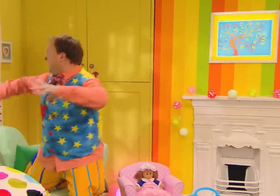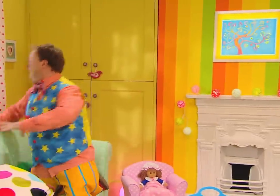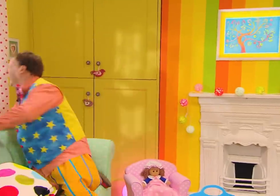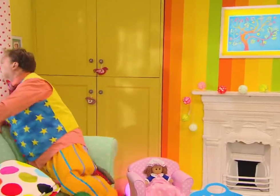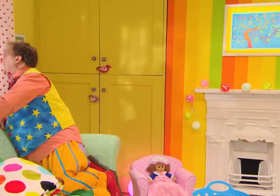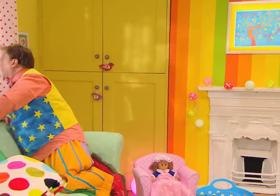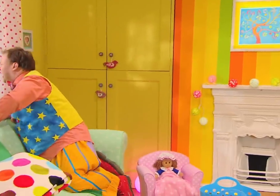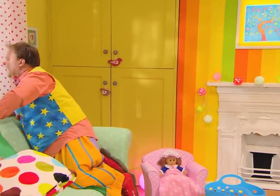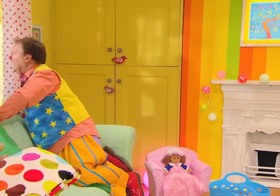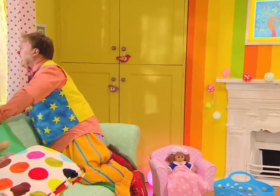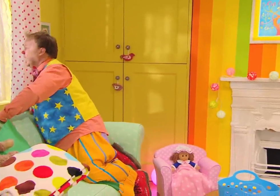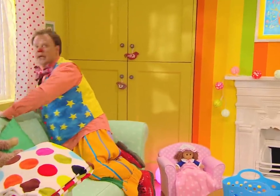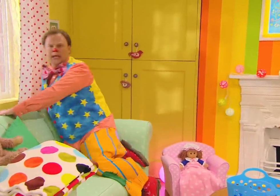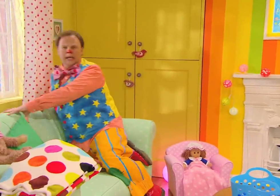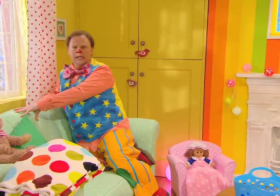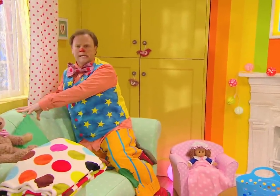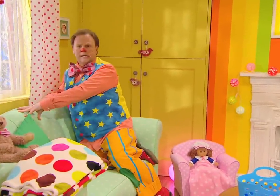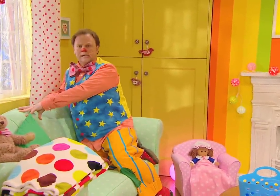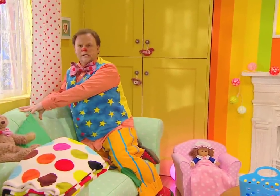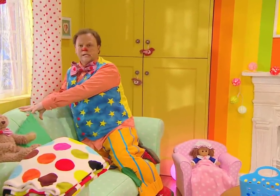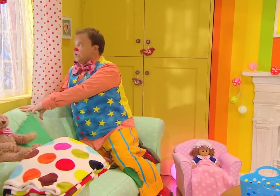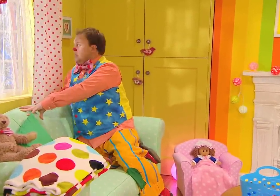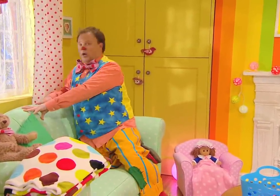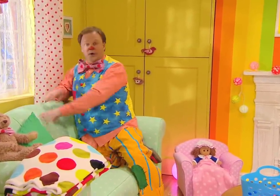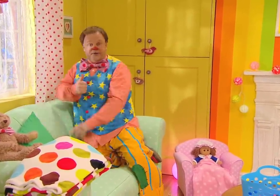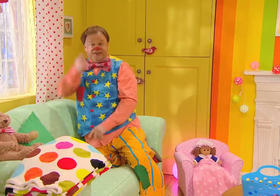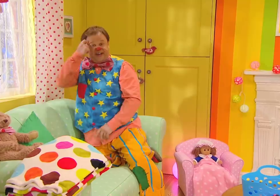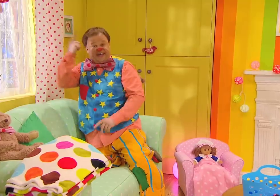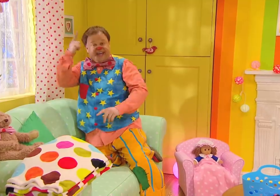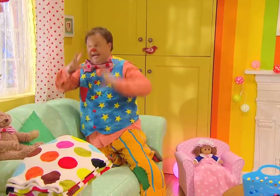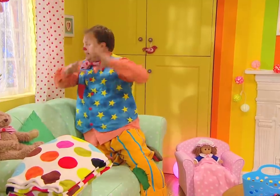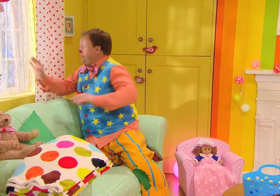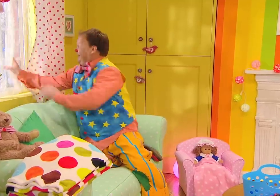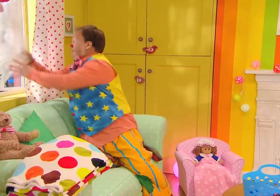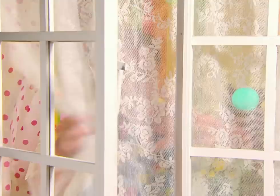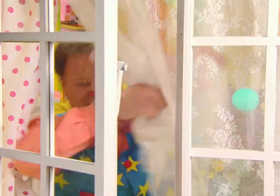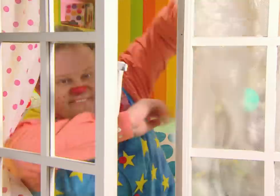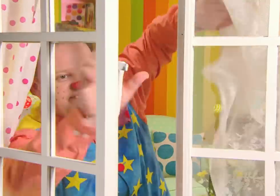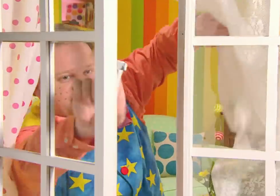Why don't you close the window, Mr. Tumble? Good idea!